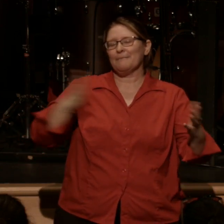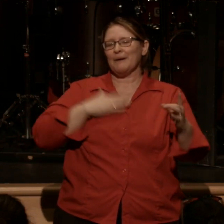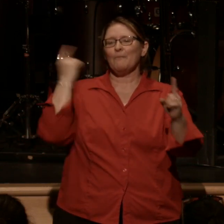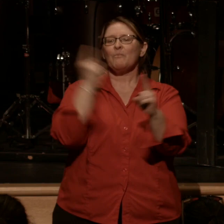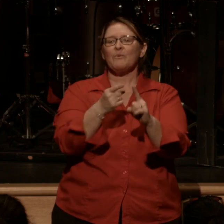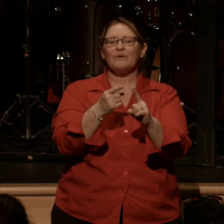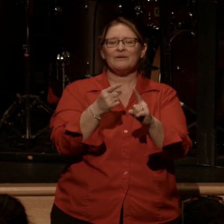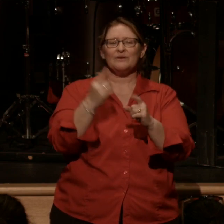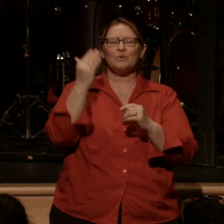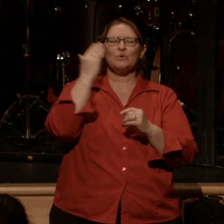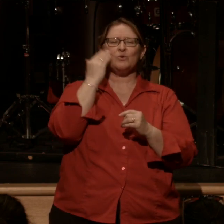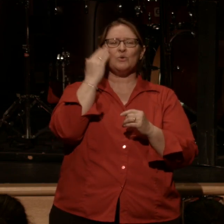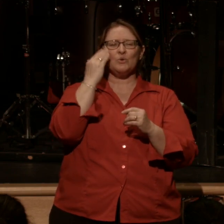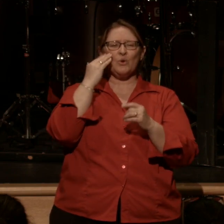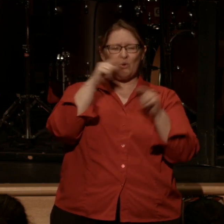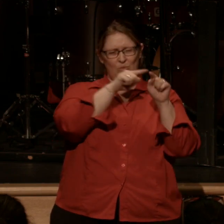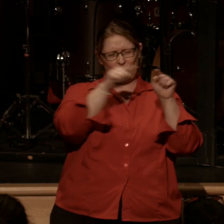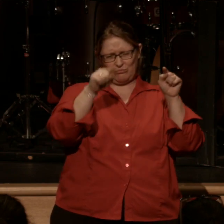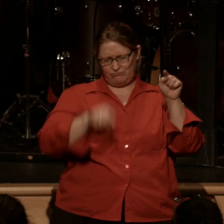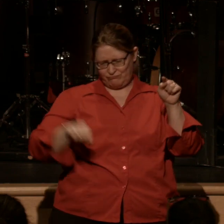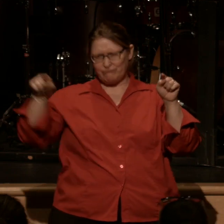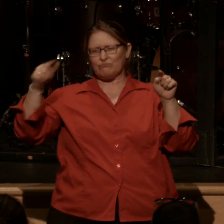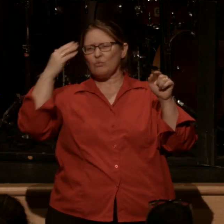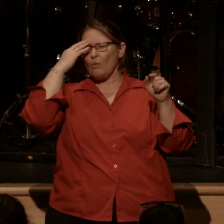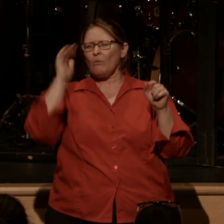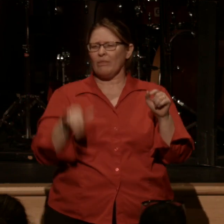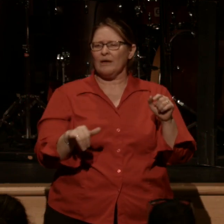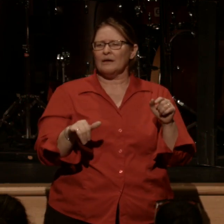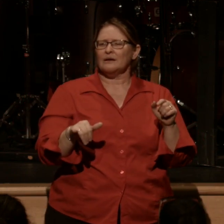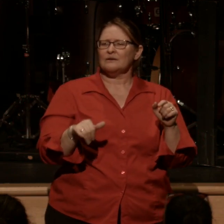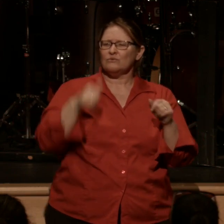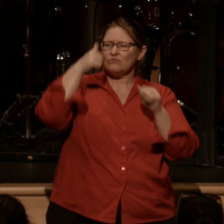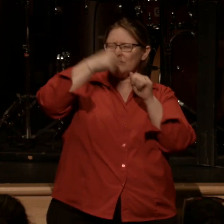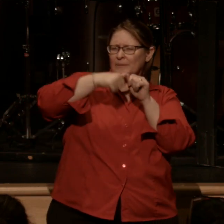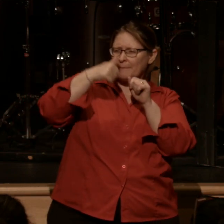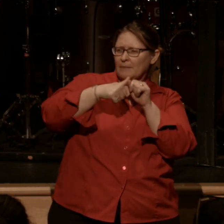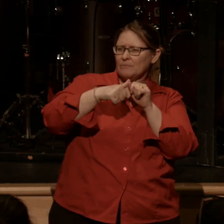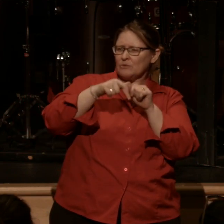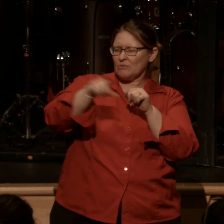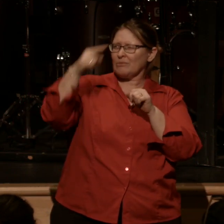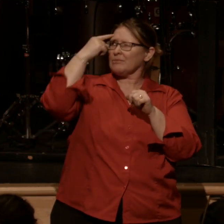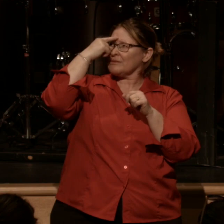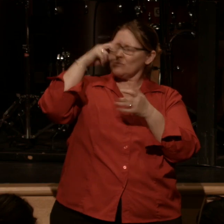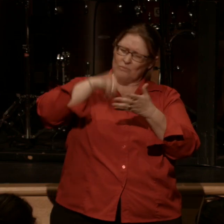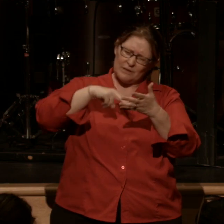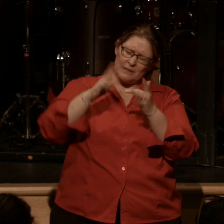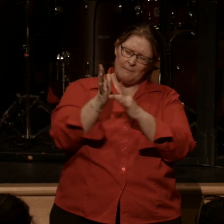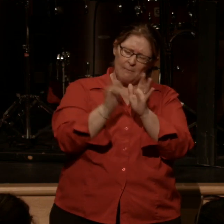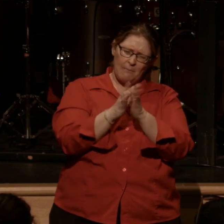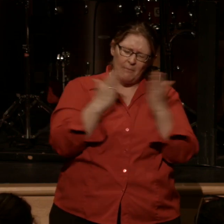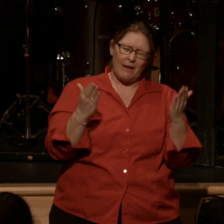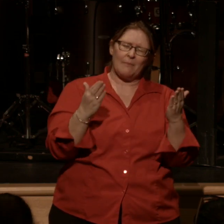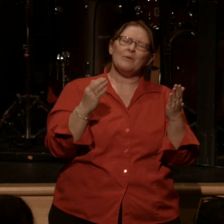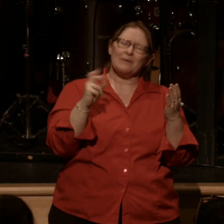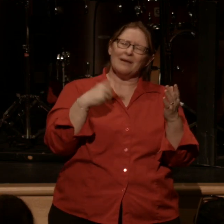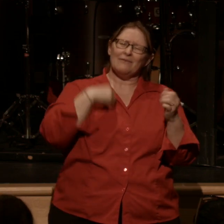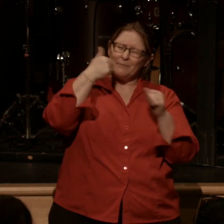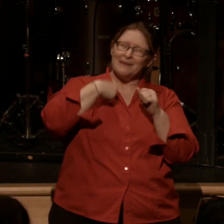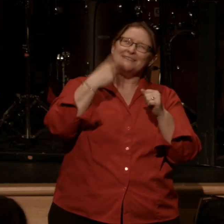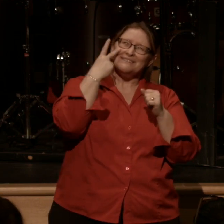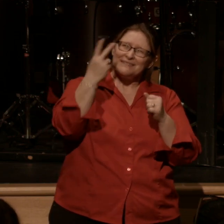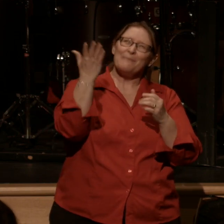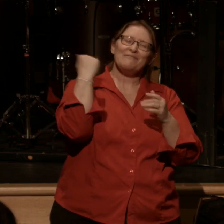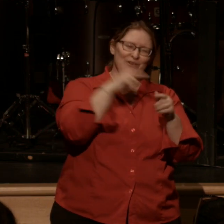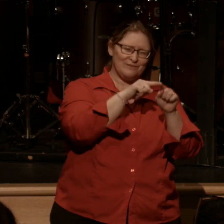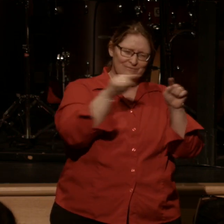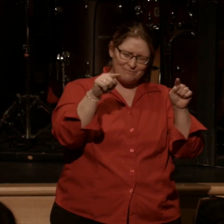is be familiar with the trajectory. Let it be a reminder to you as you read the Bible, thinking, okay, I've seen this before. I